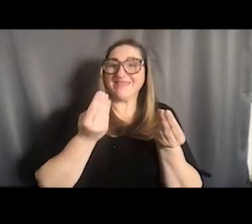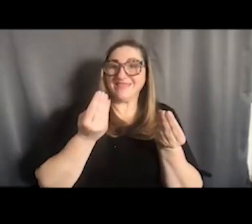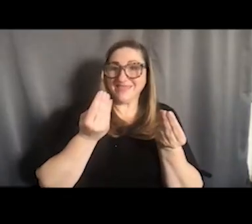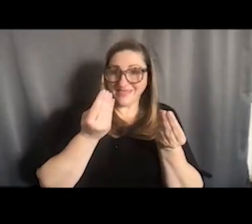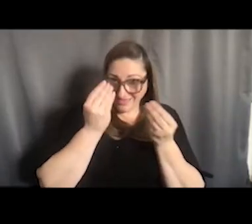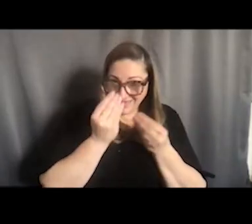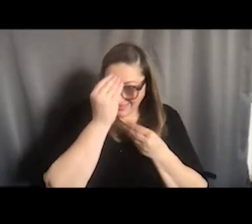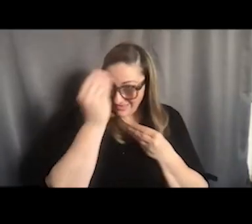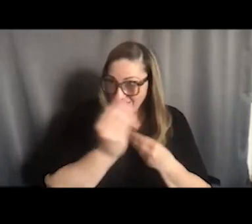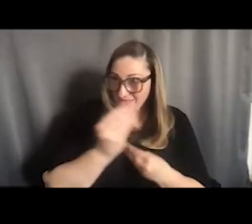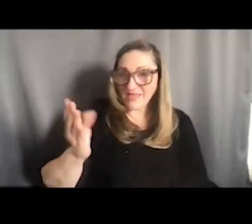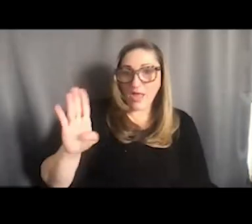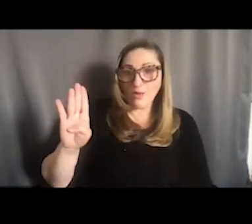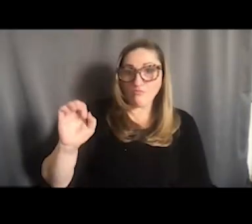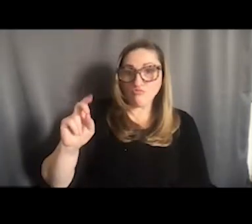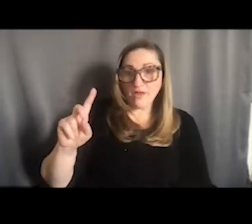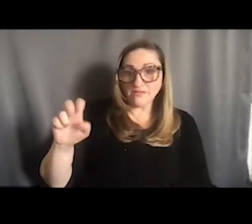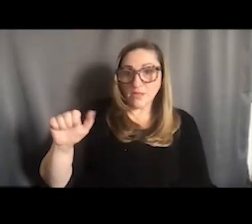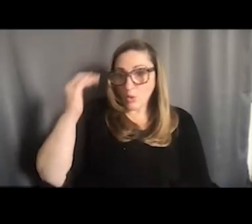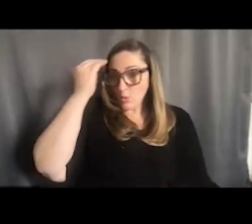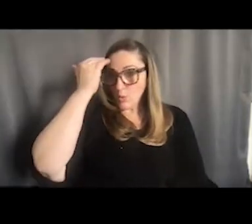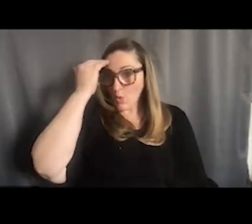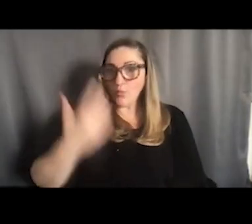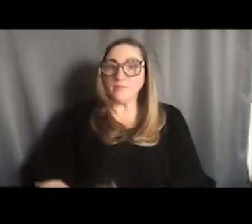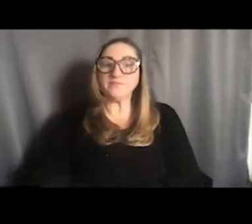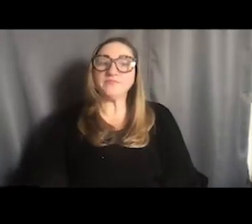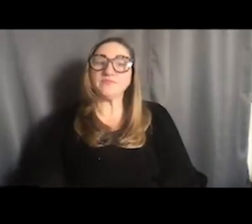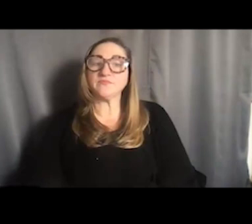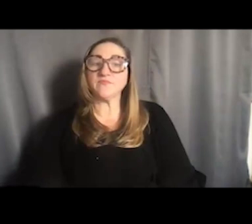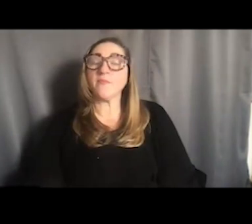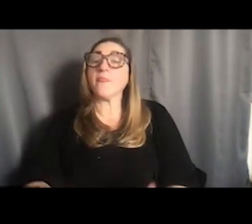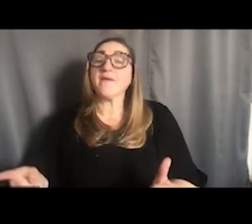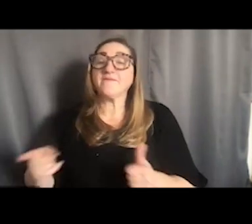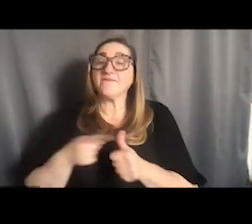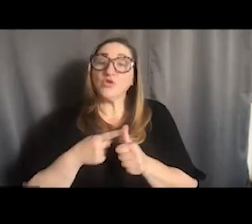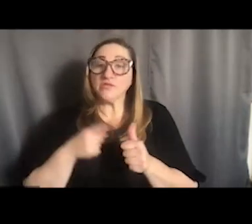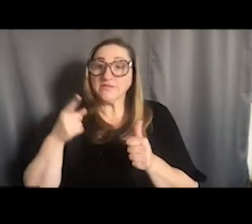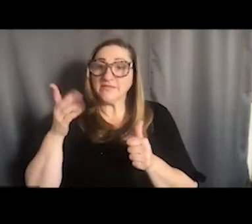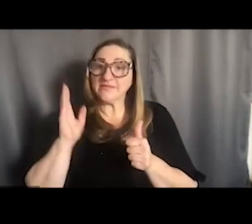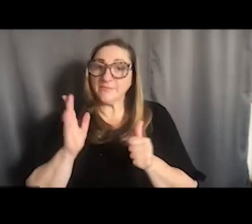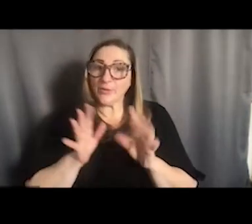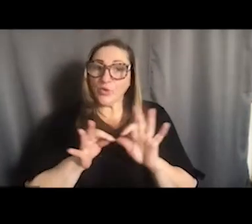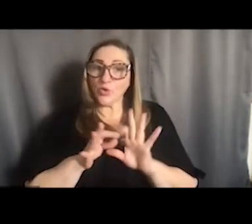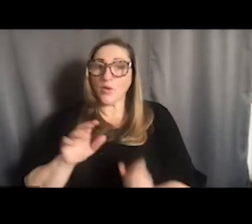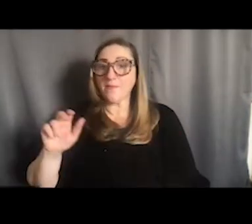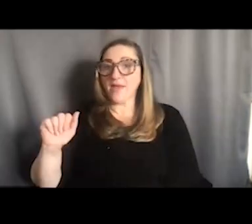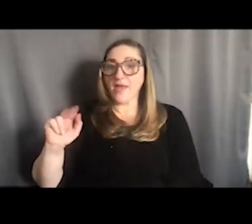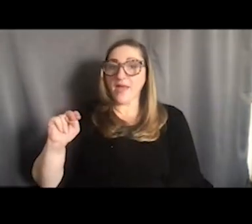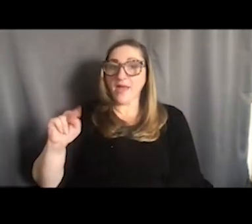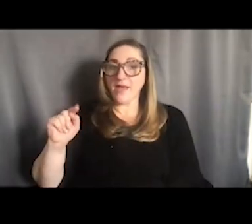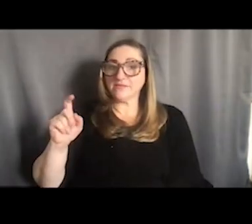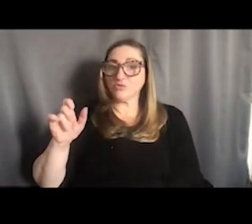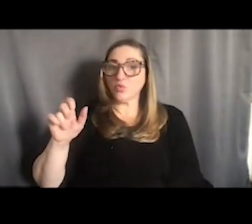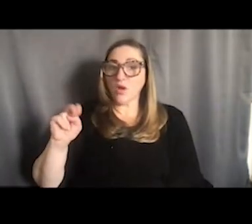and headshots of our guest speakers. First, we'll have Antuan Byers, who is the Dancers Vice President at the American Guild of Musical Artists